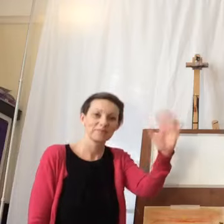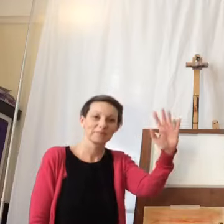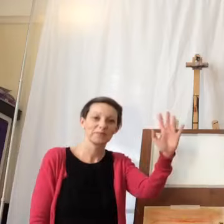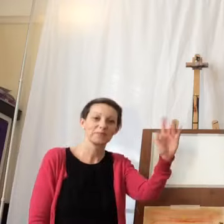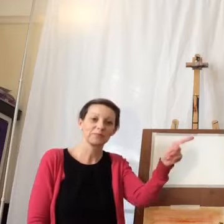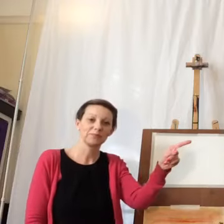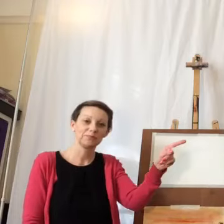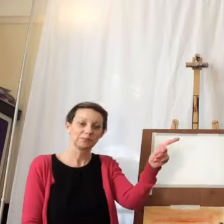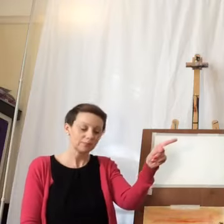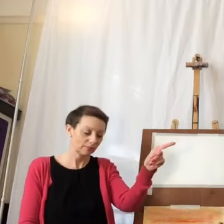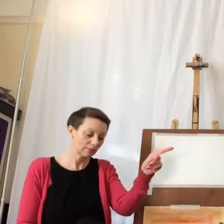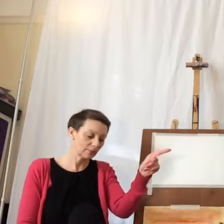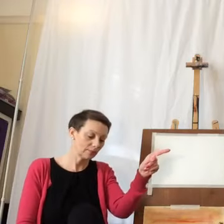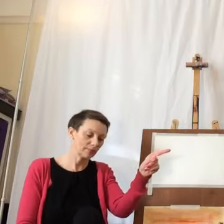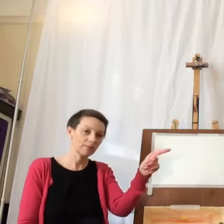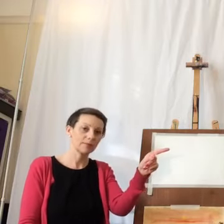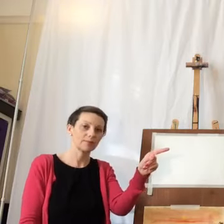Hello.